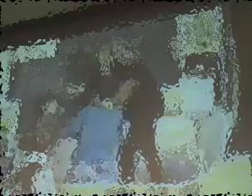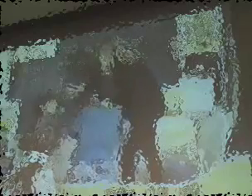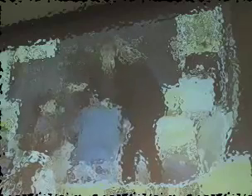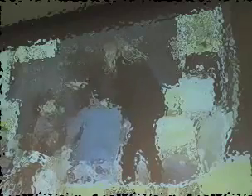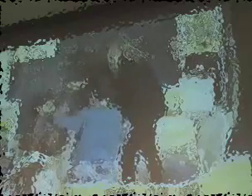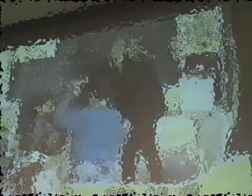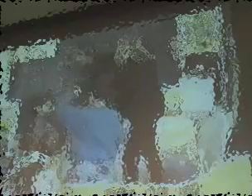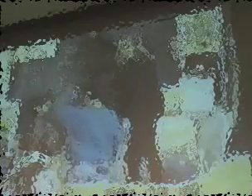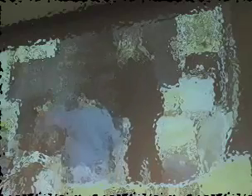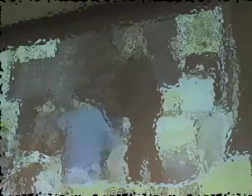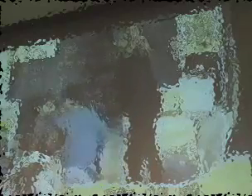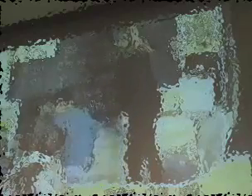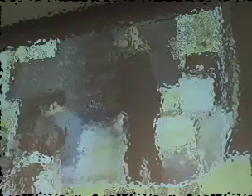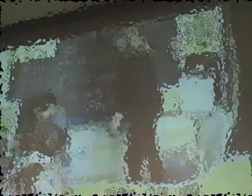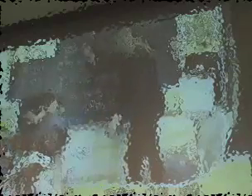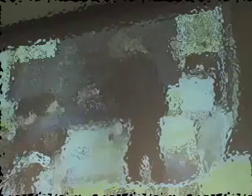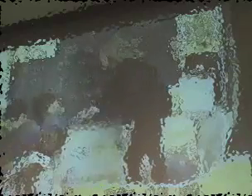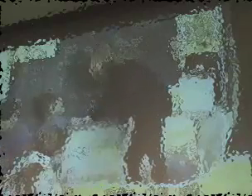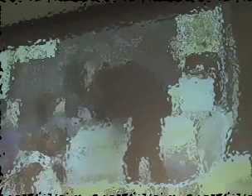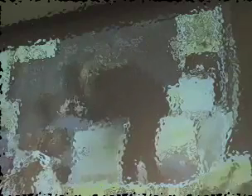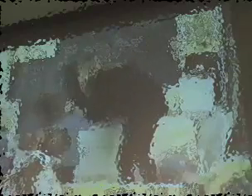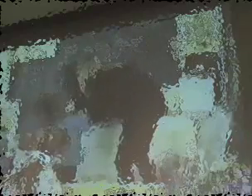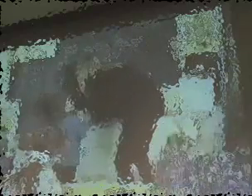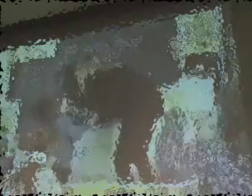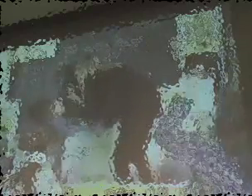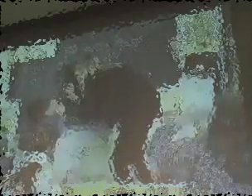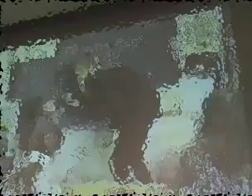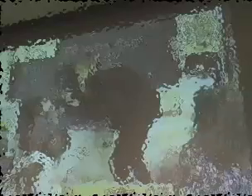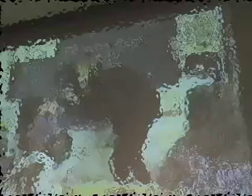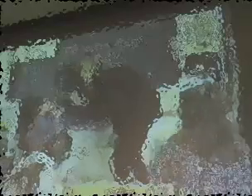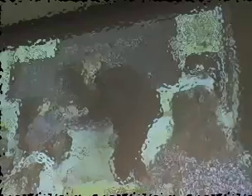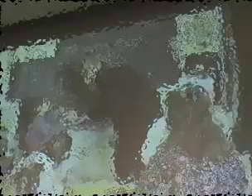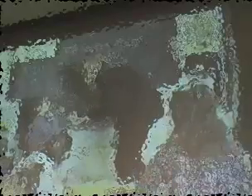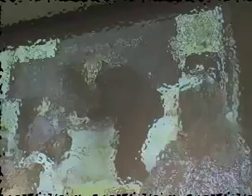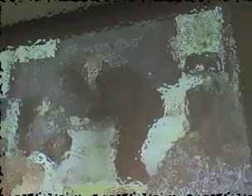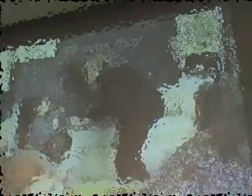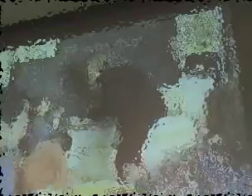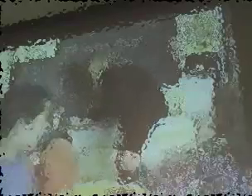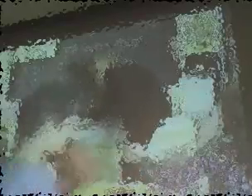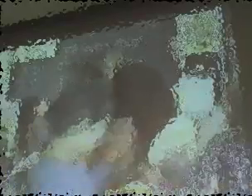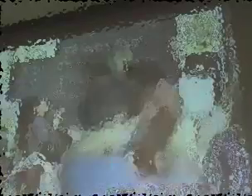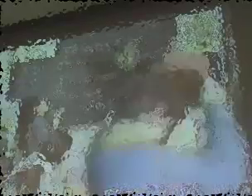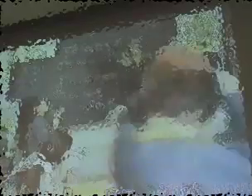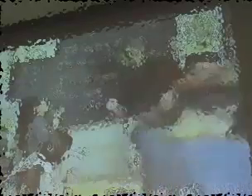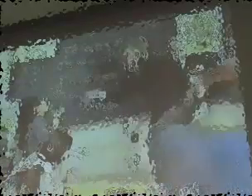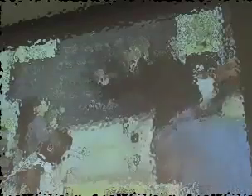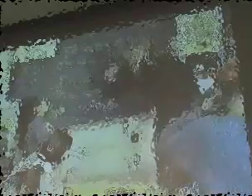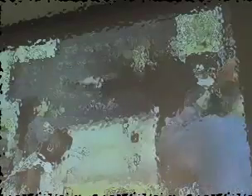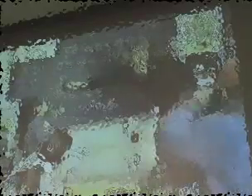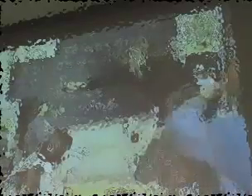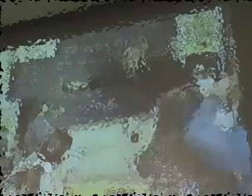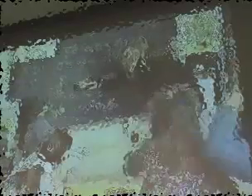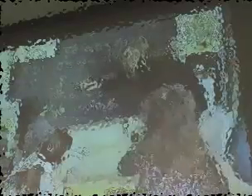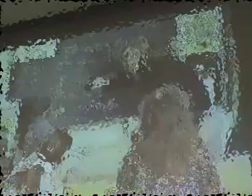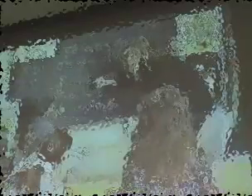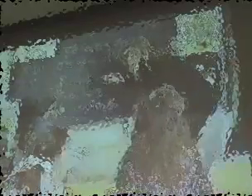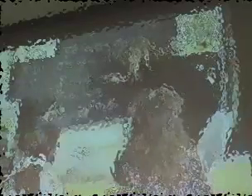sunny today. It's sunny. Hey, he told me the answer. Now she starts getting ticked off because he's got